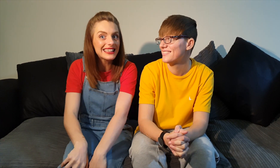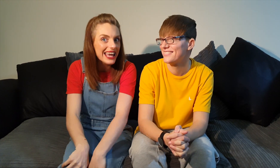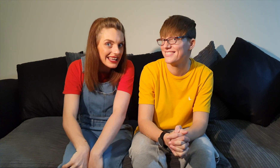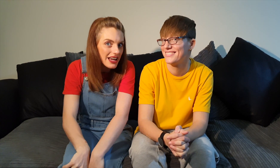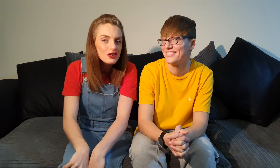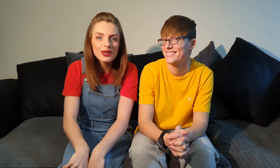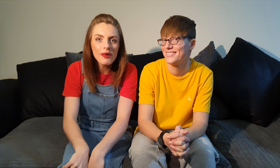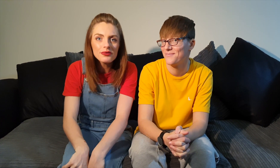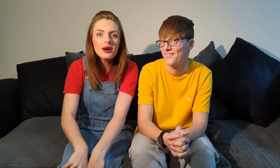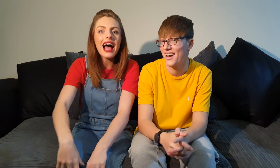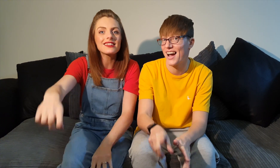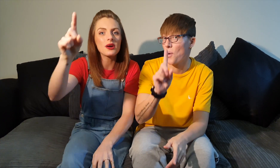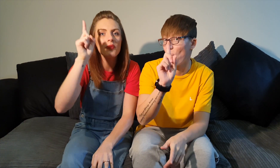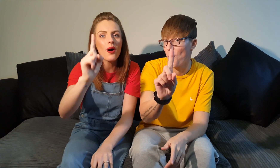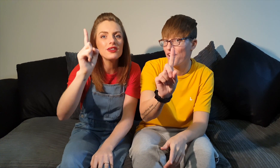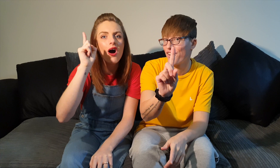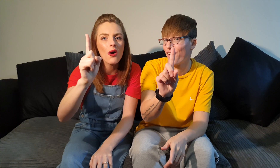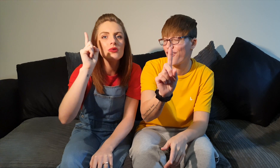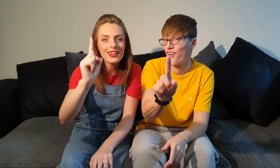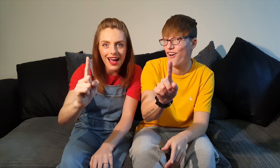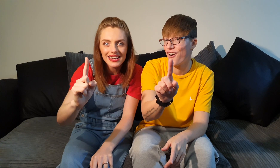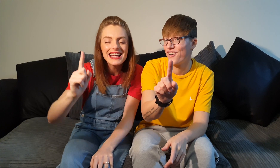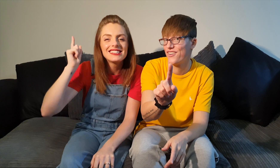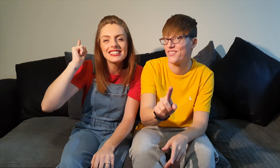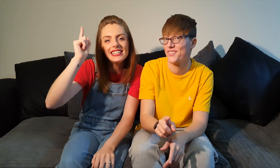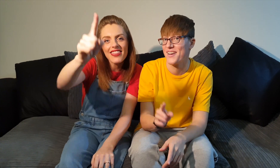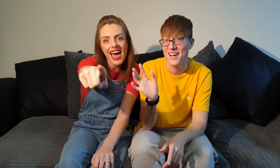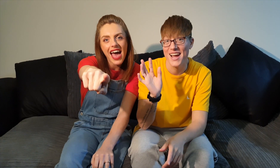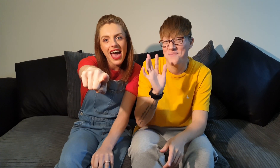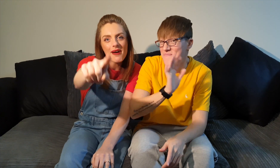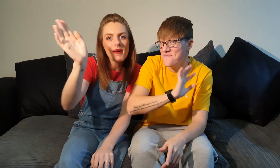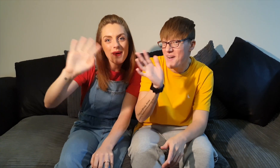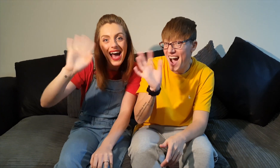again tomorrow at 1 o'clock. See you there. Bye bye.